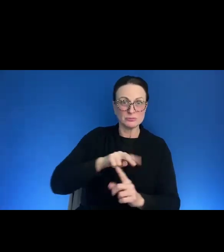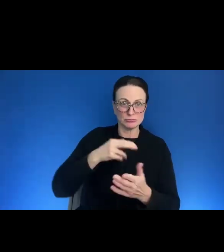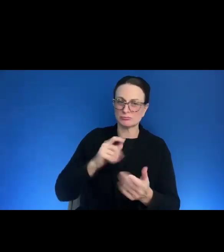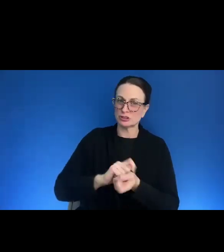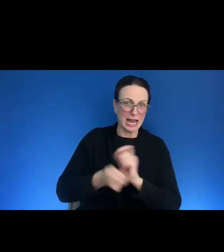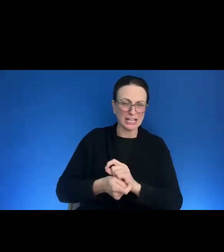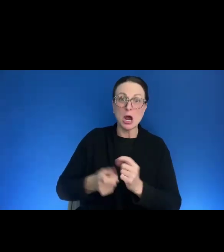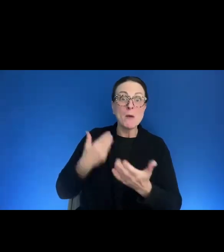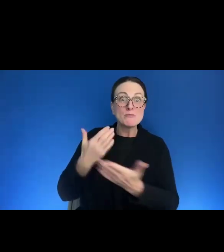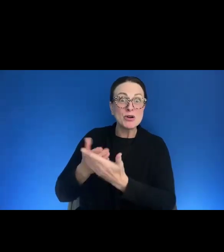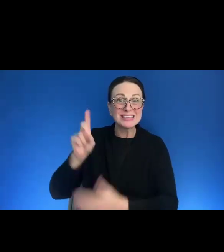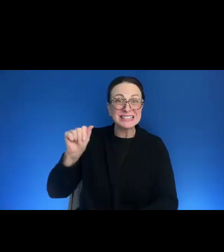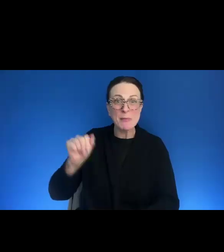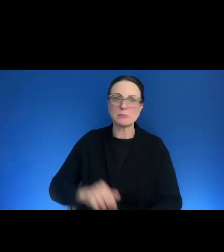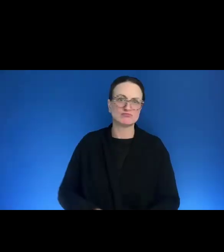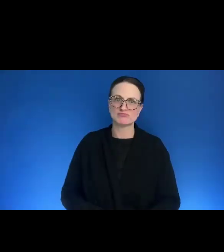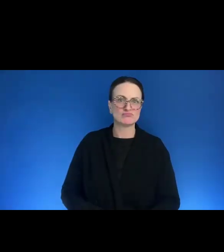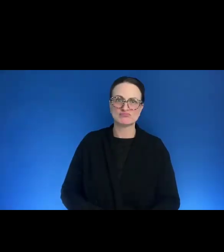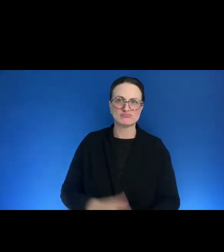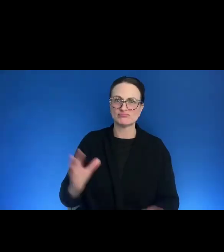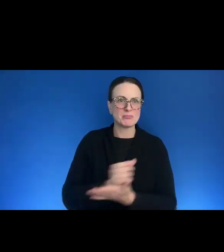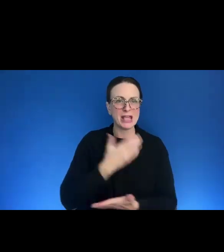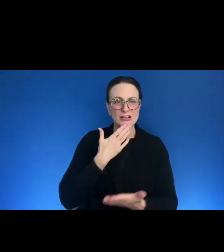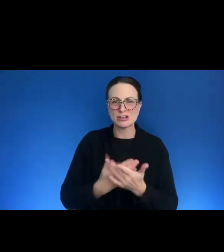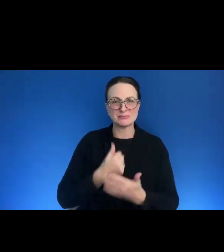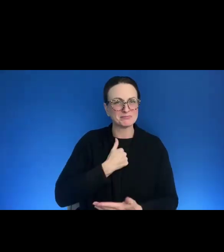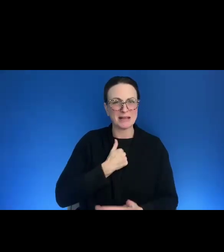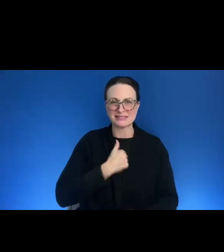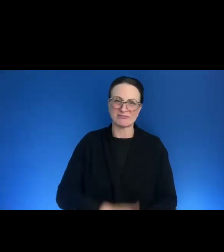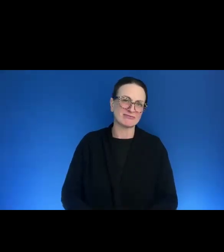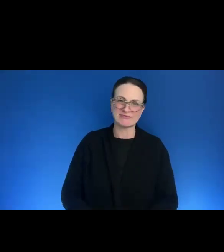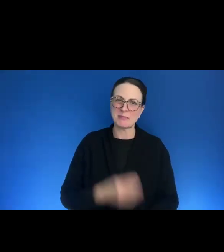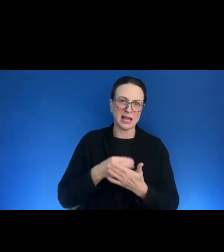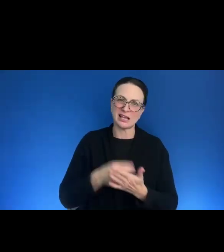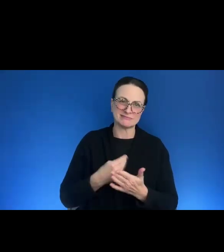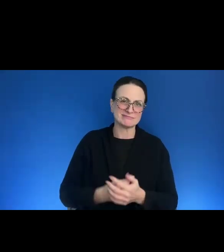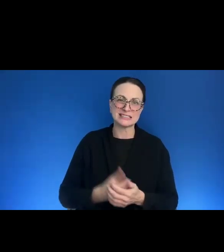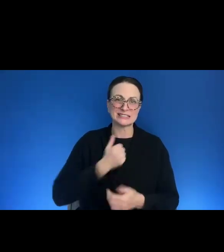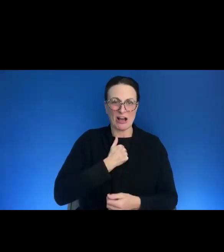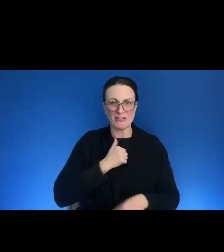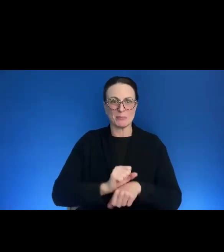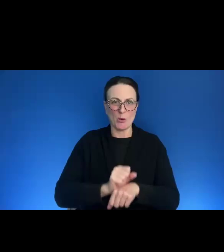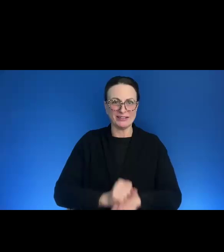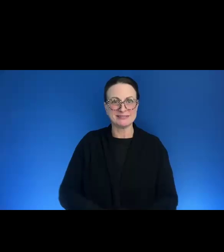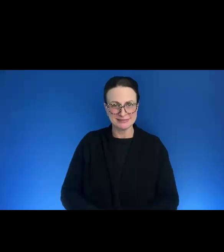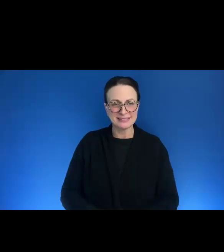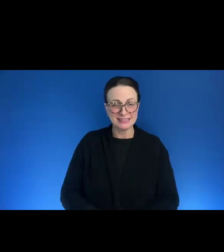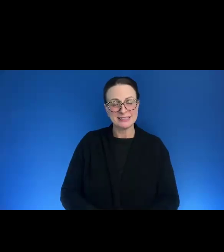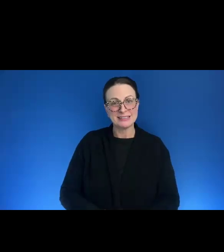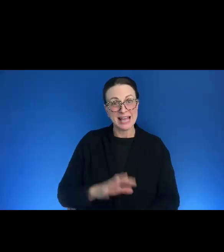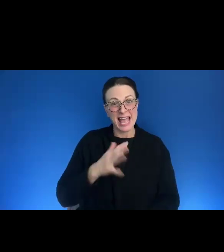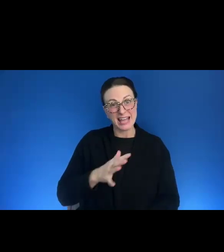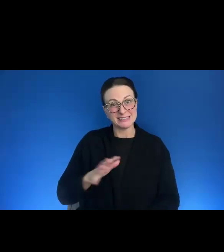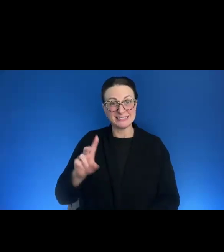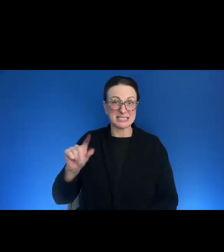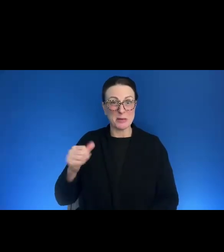proving I was disabled to, hey, I can make some really good money, and be self-employed and be kind of